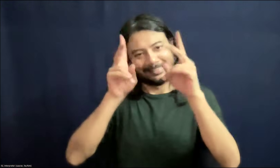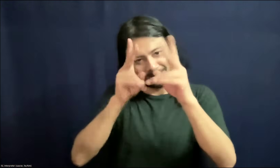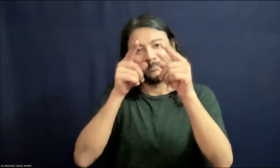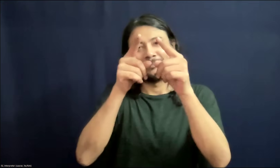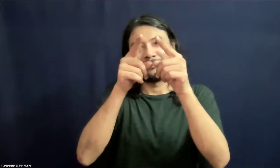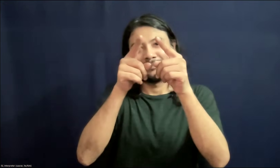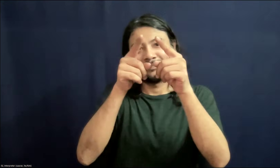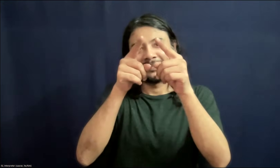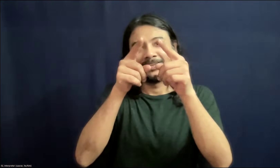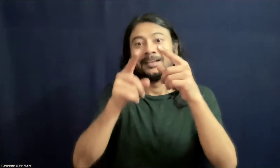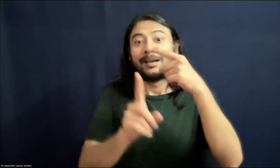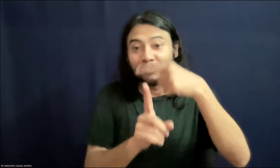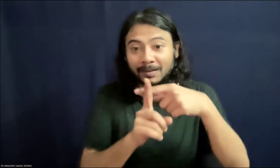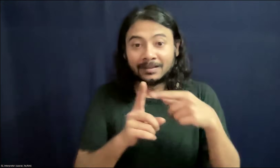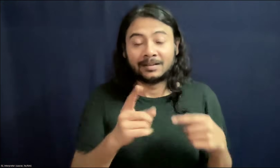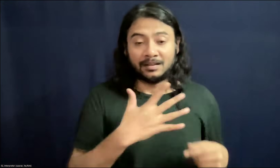And